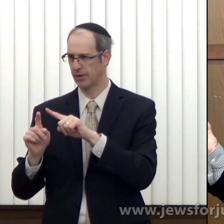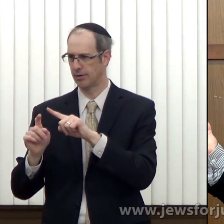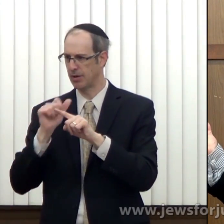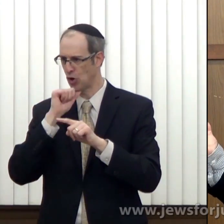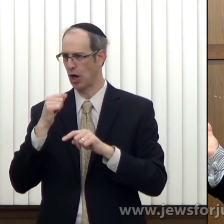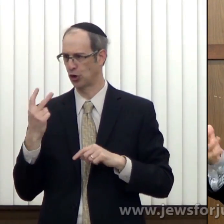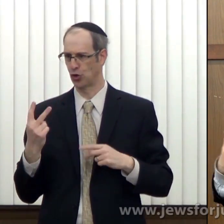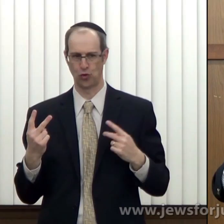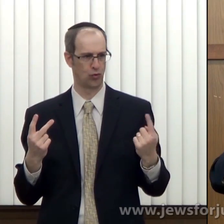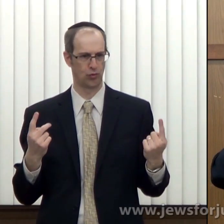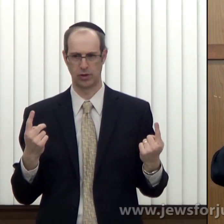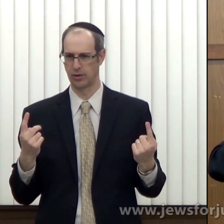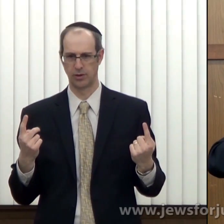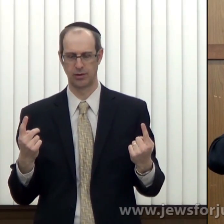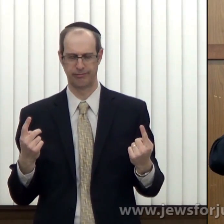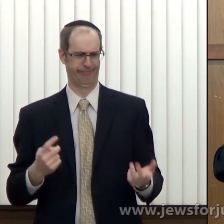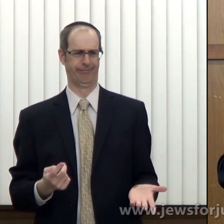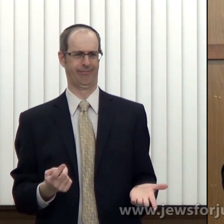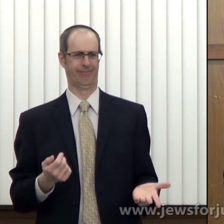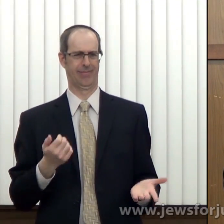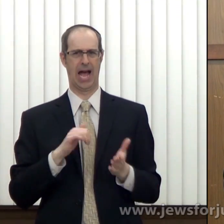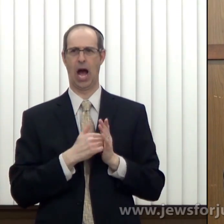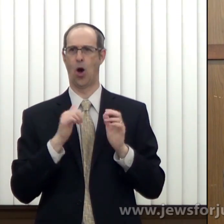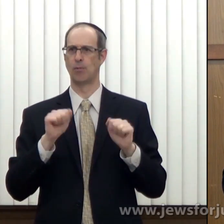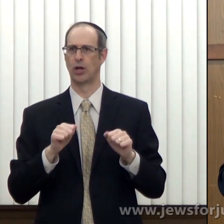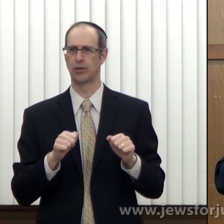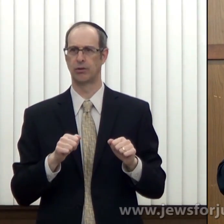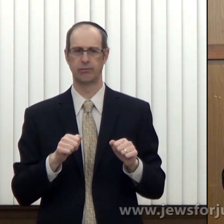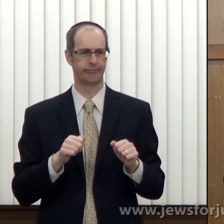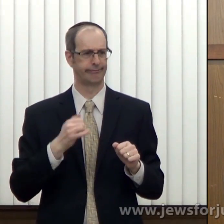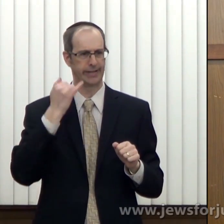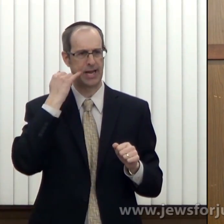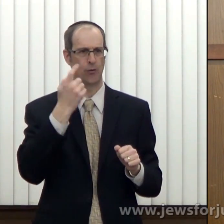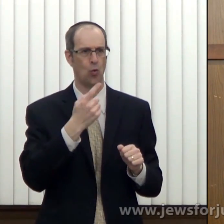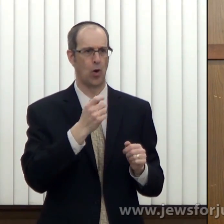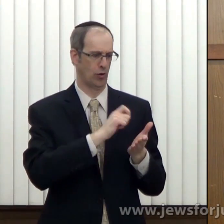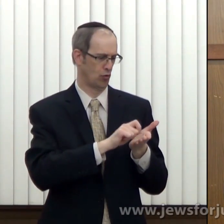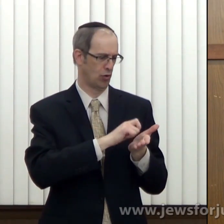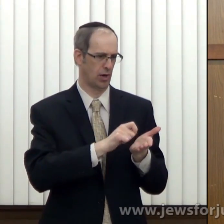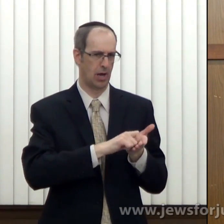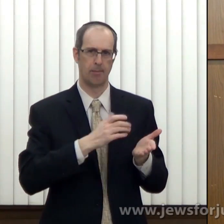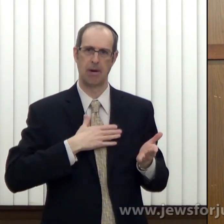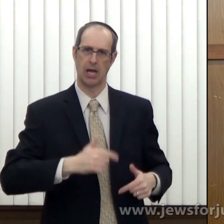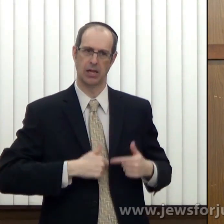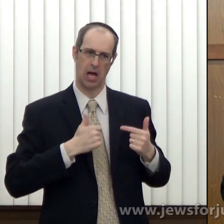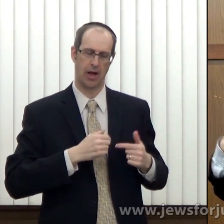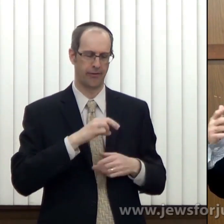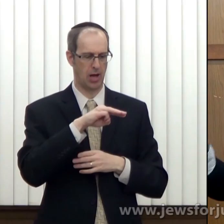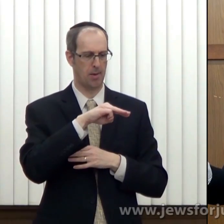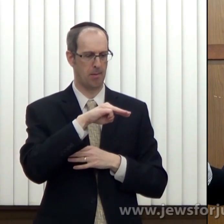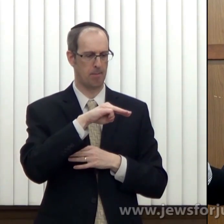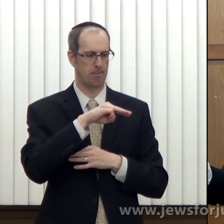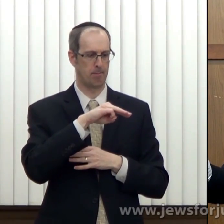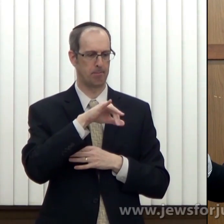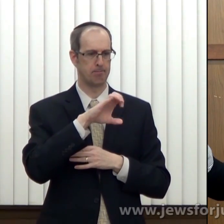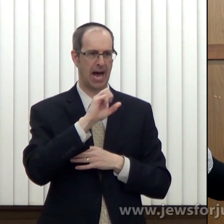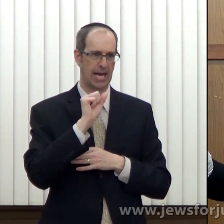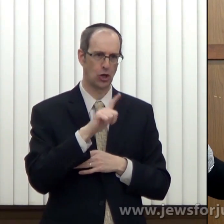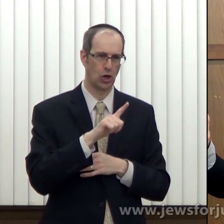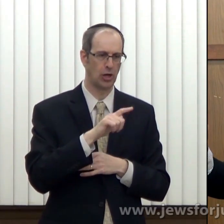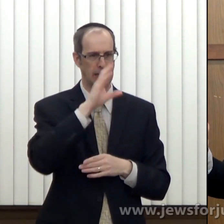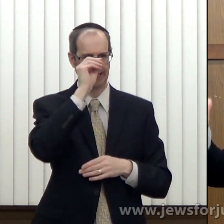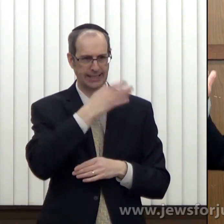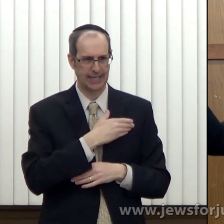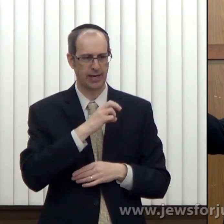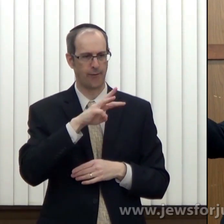that possible? If someone wrote my biography and said, Michael, the son of William, the